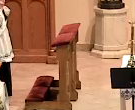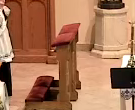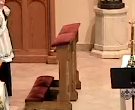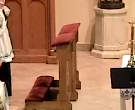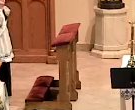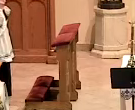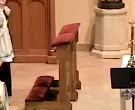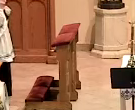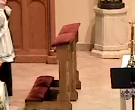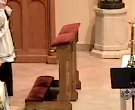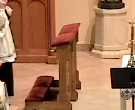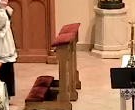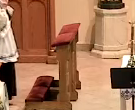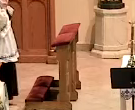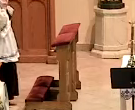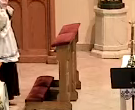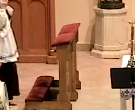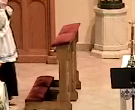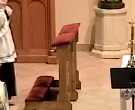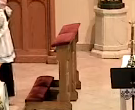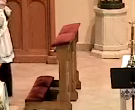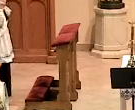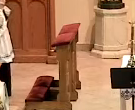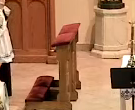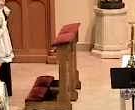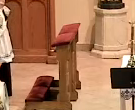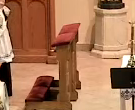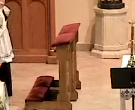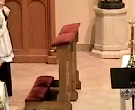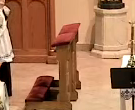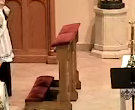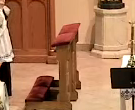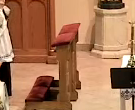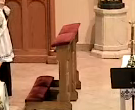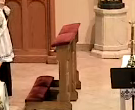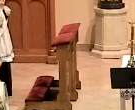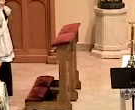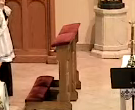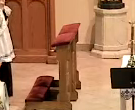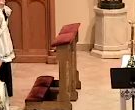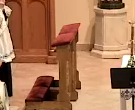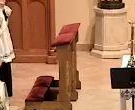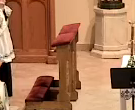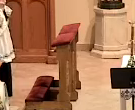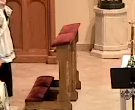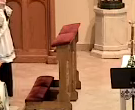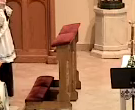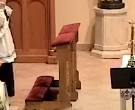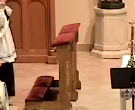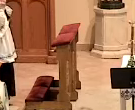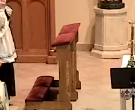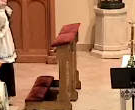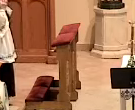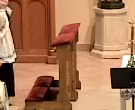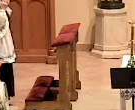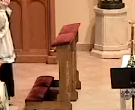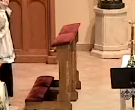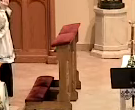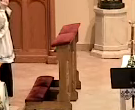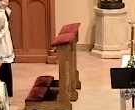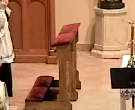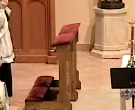dreamt, our stumblings give direction,